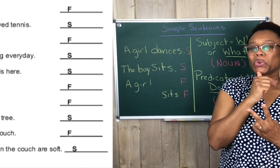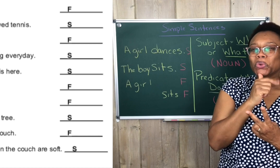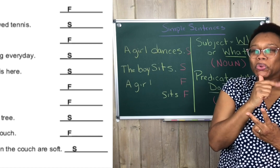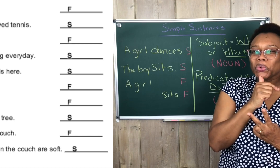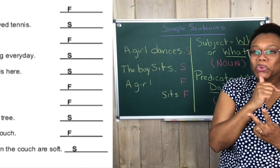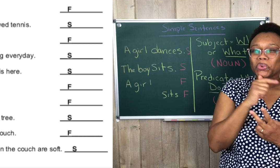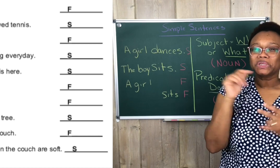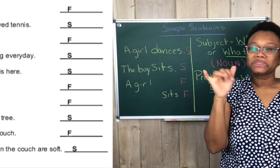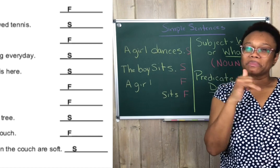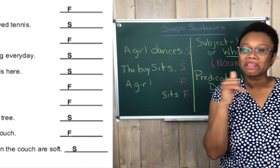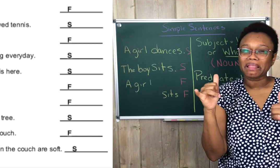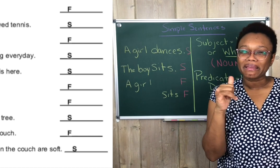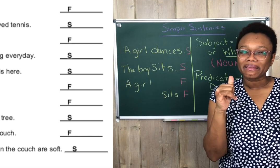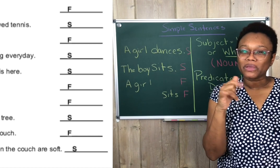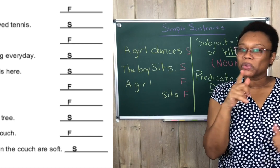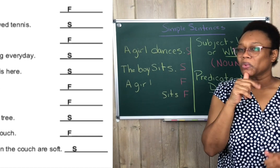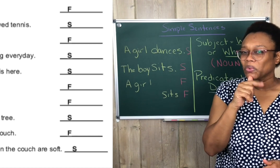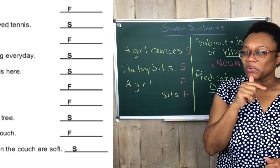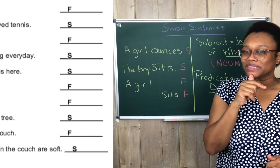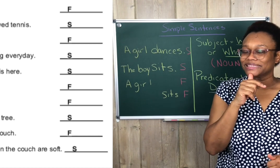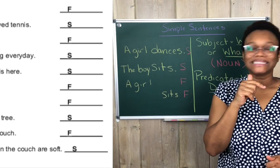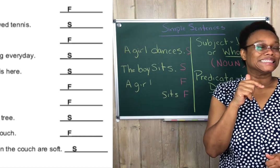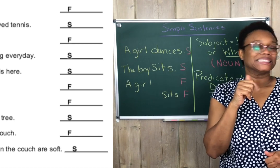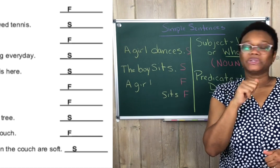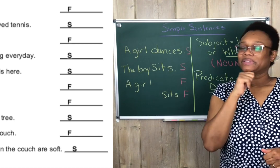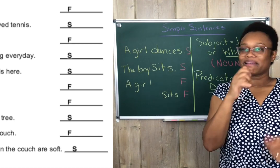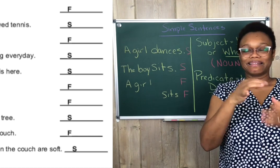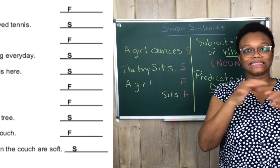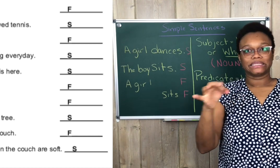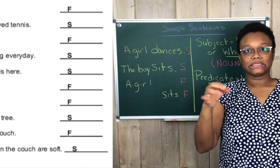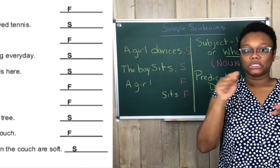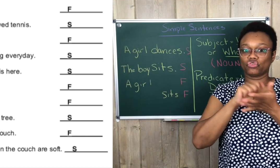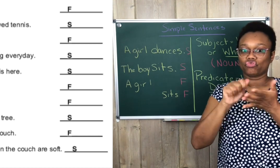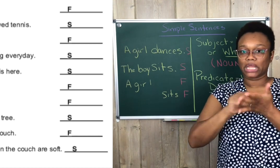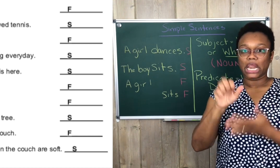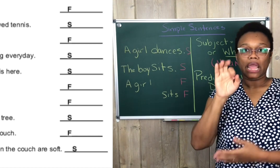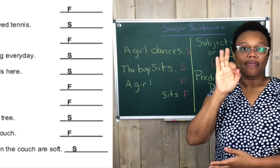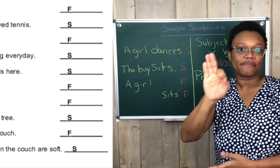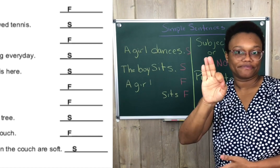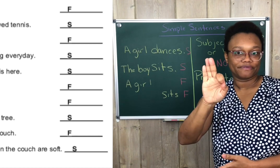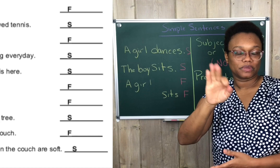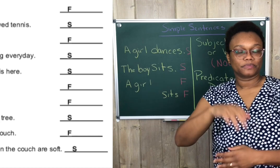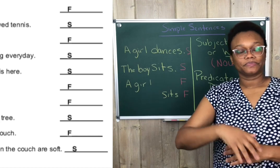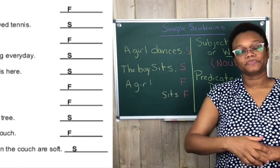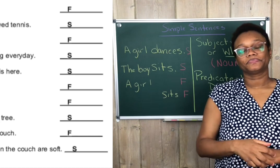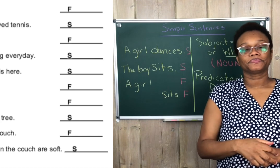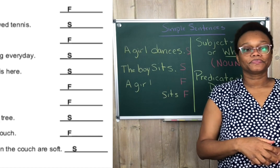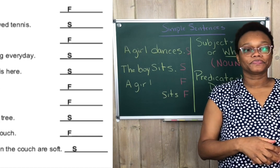the subject, the who. Who is playing tennis? So it's not a sentence, so you would write F.